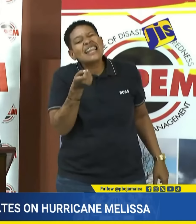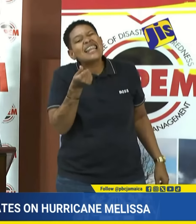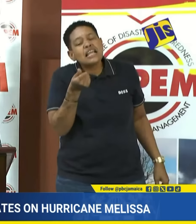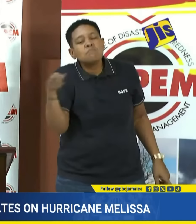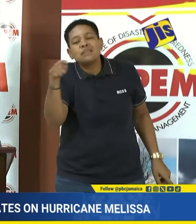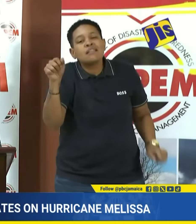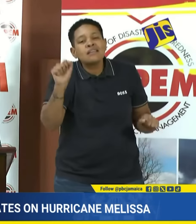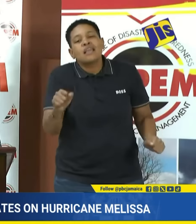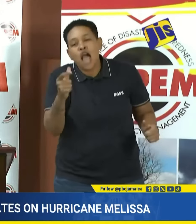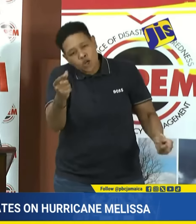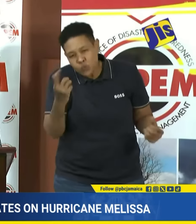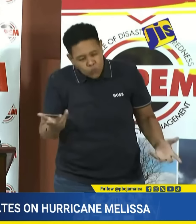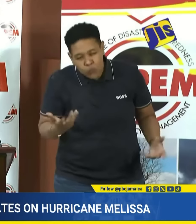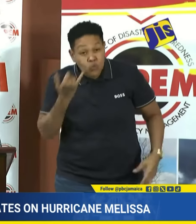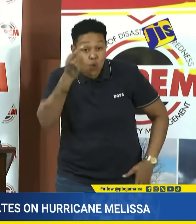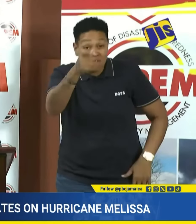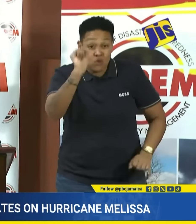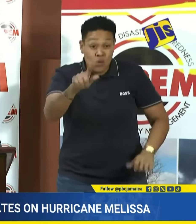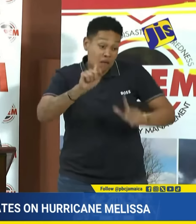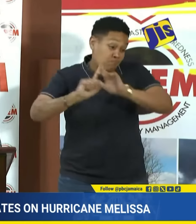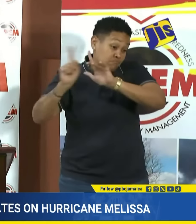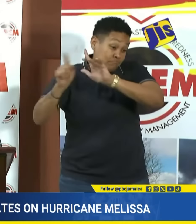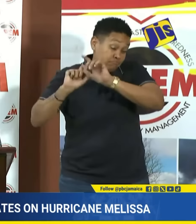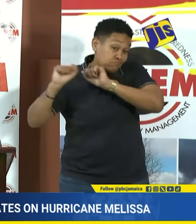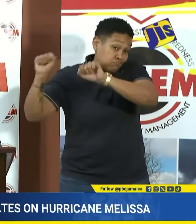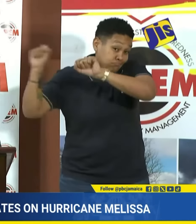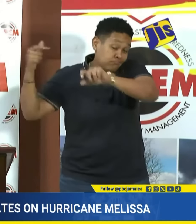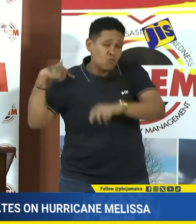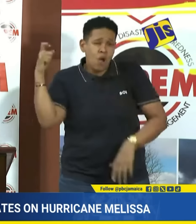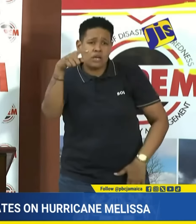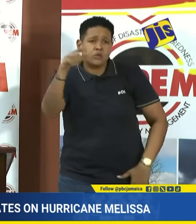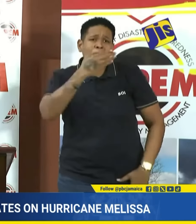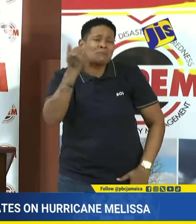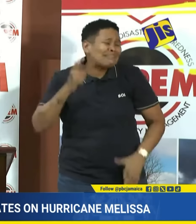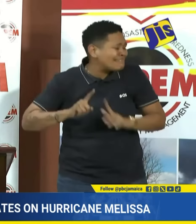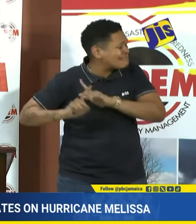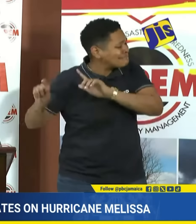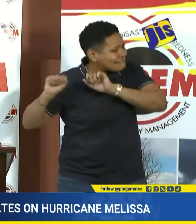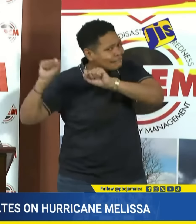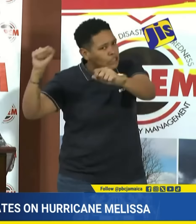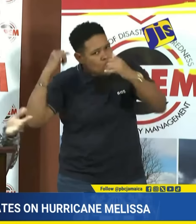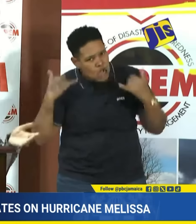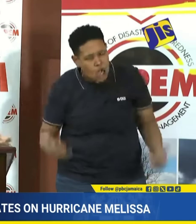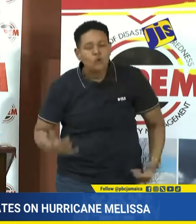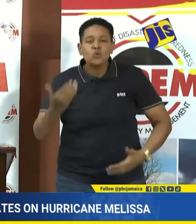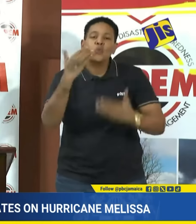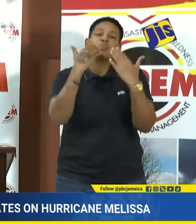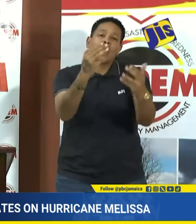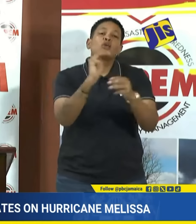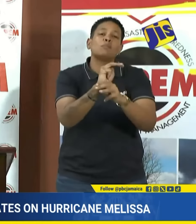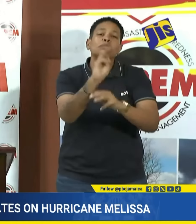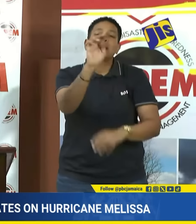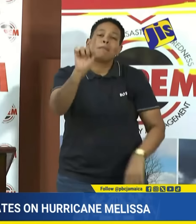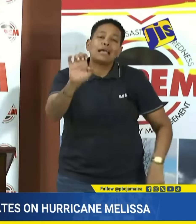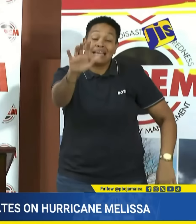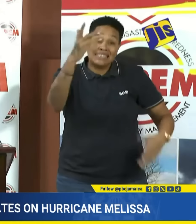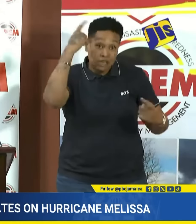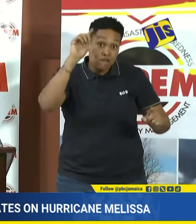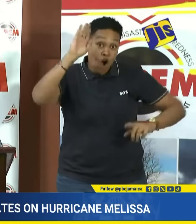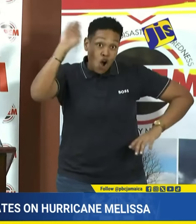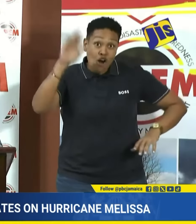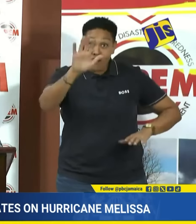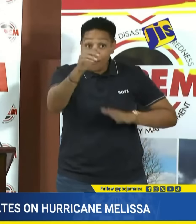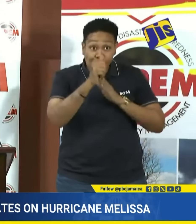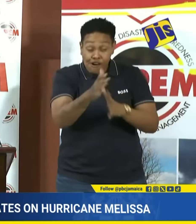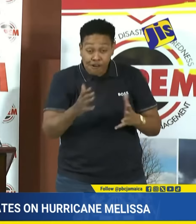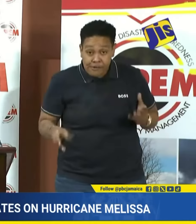they can do. So if you can evacuate, we ask you to evacuate now. And so thank you, Minister Mackenzie, for all